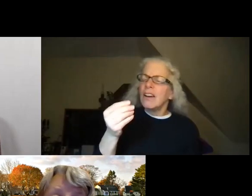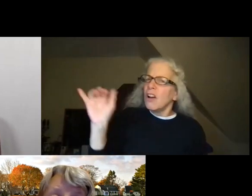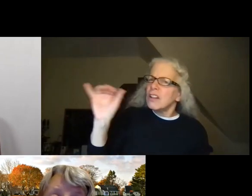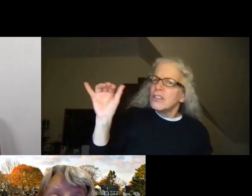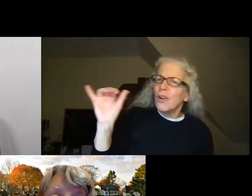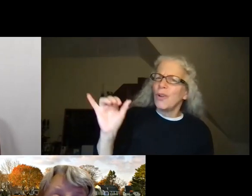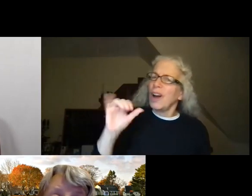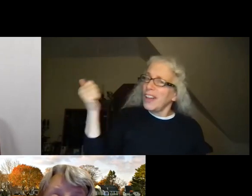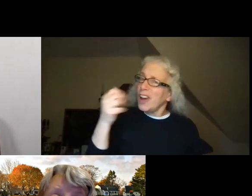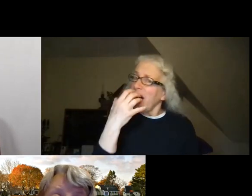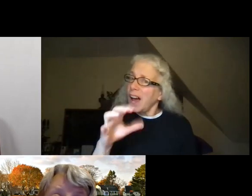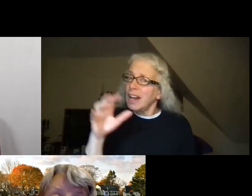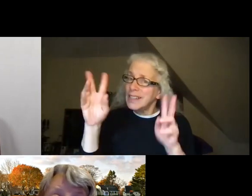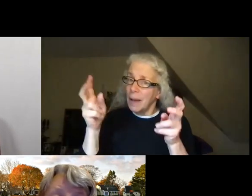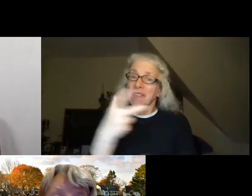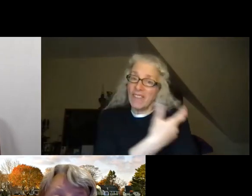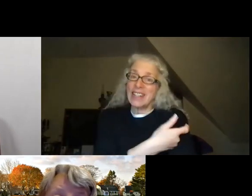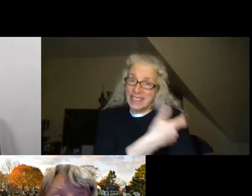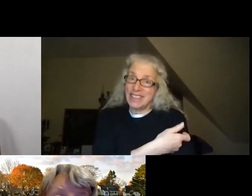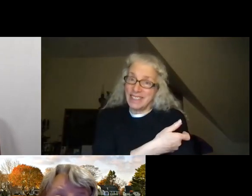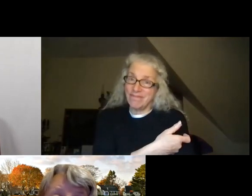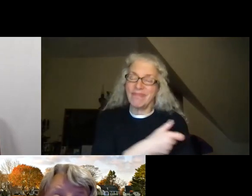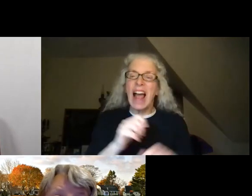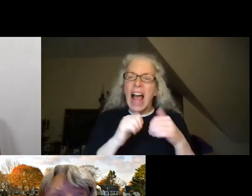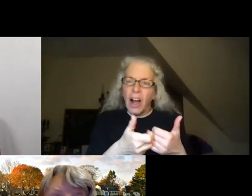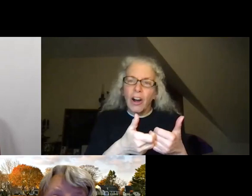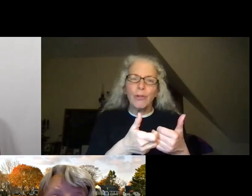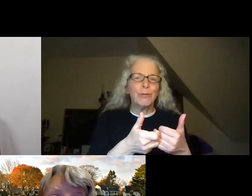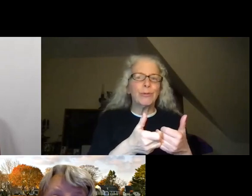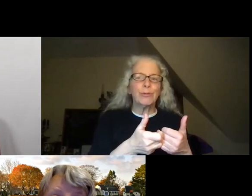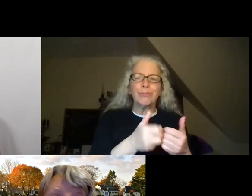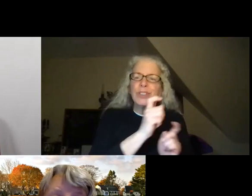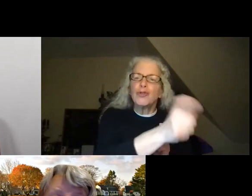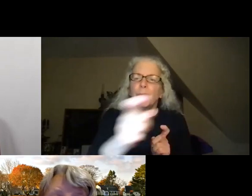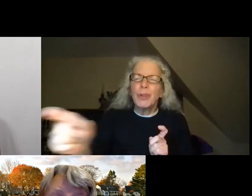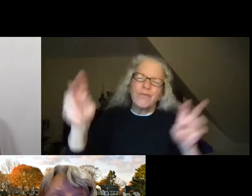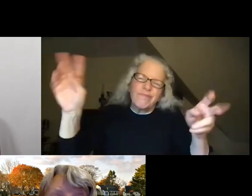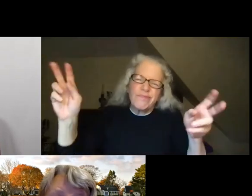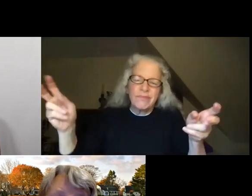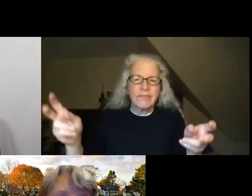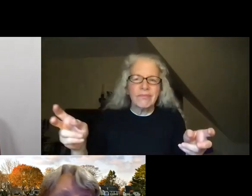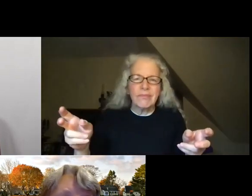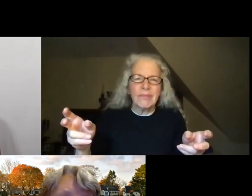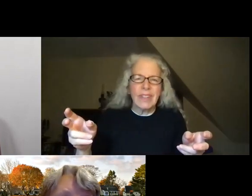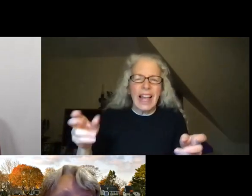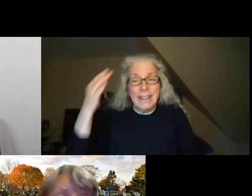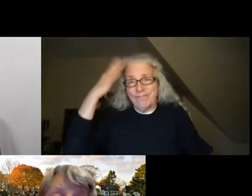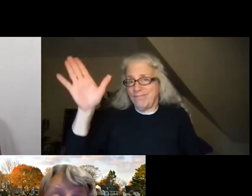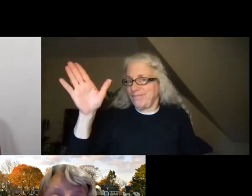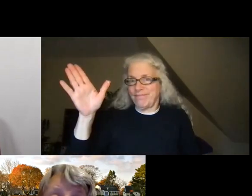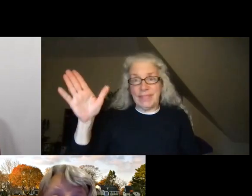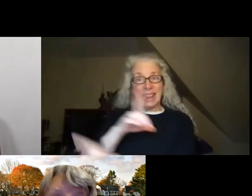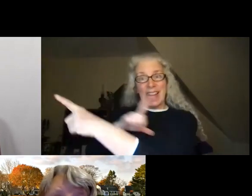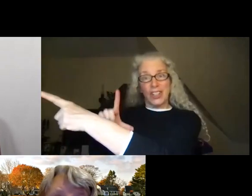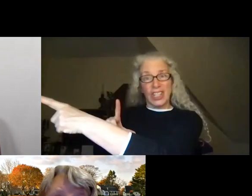hot topic is going to be vaccine distribution. I don't really know if it's part of a